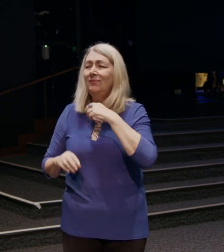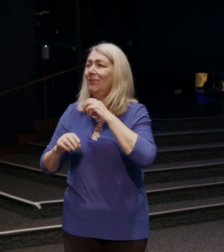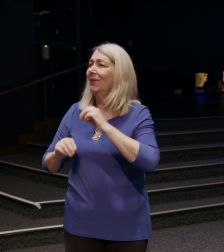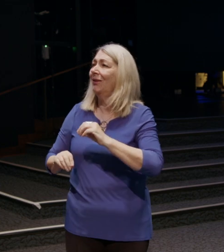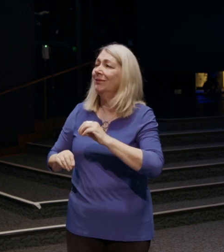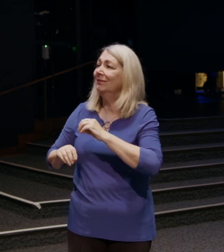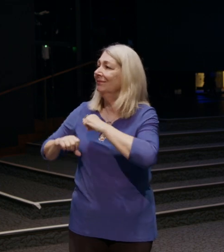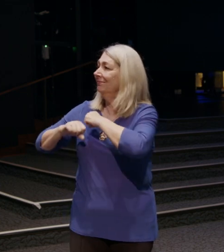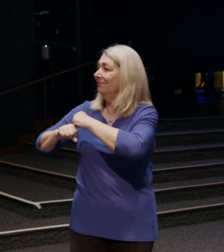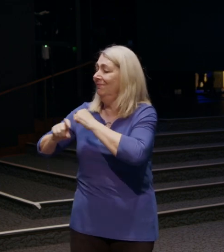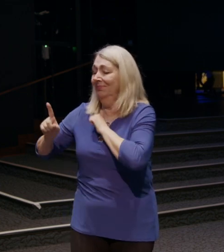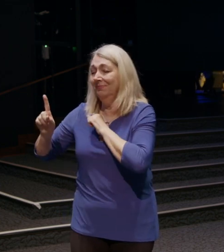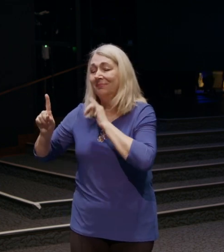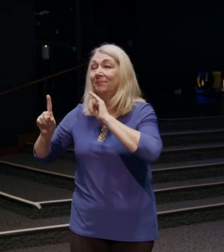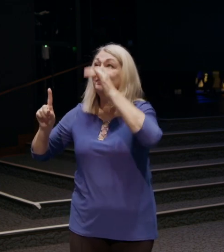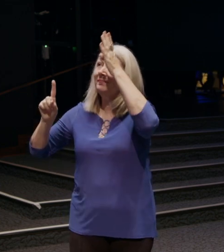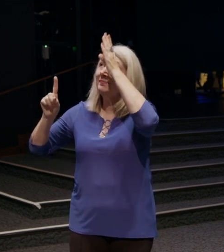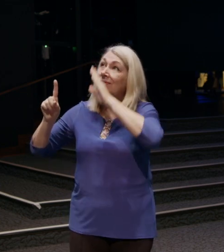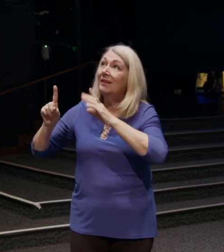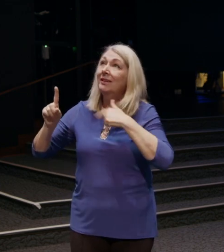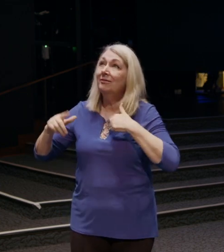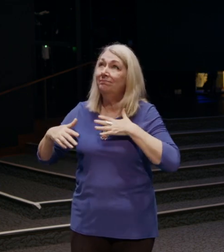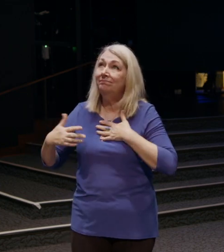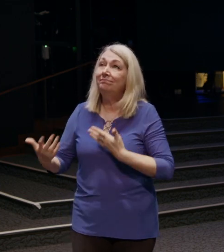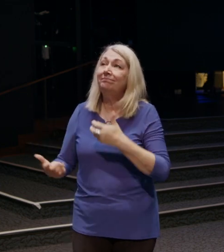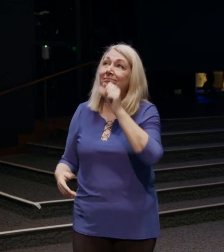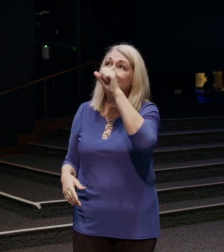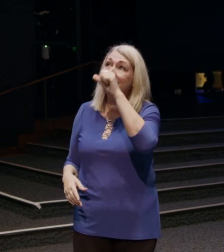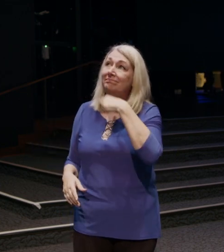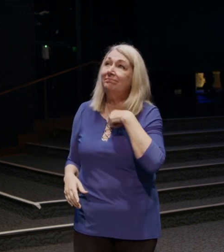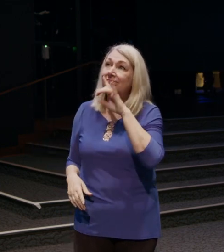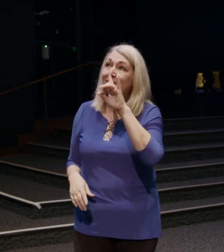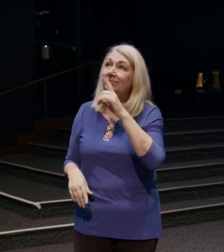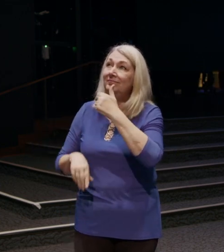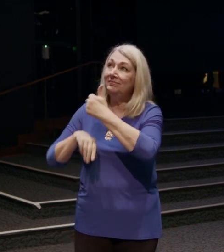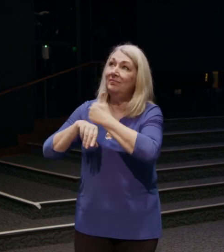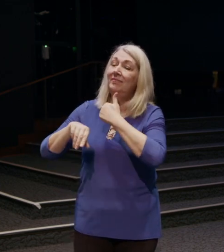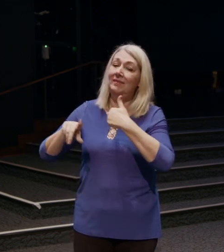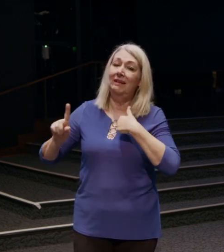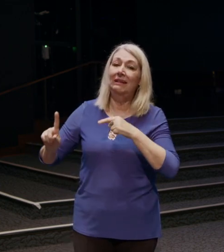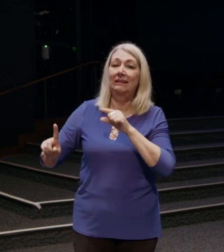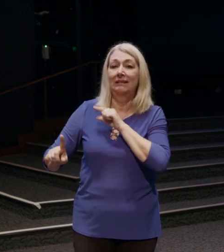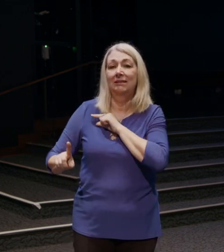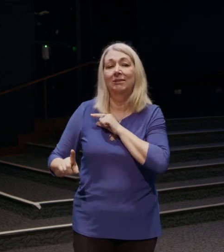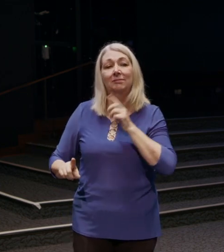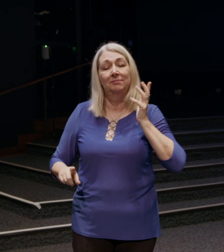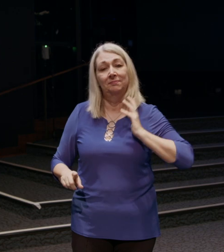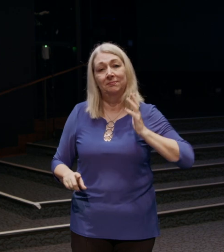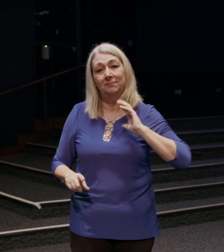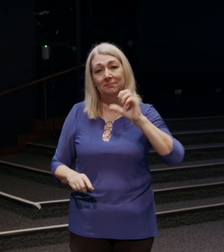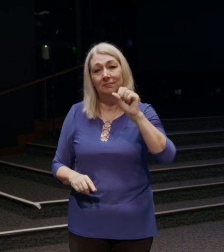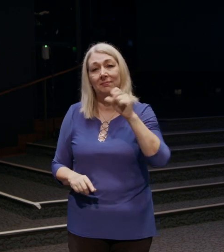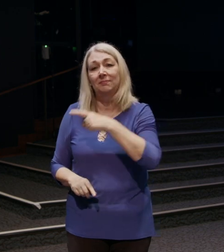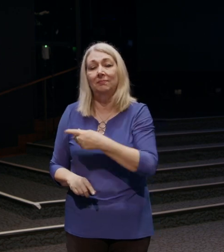before God. My record accuses me. My past convicts